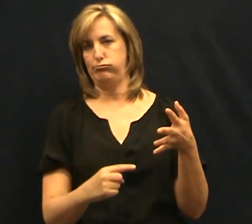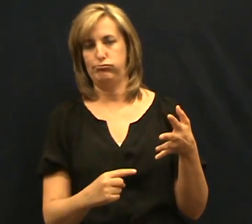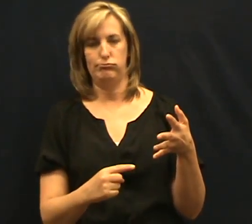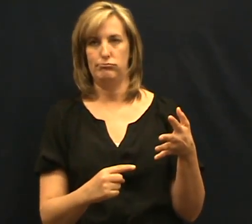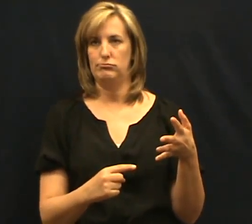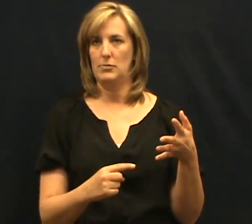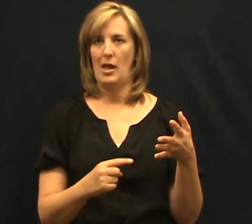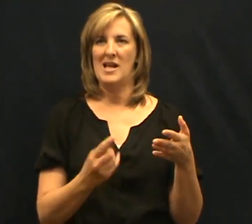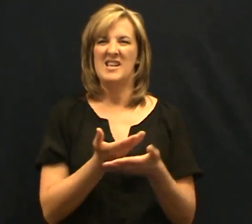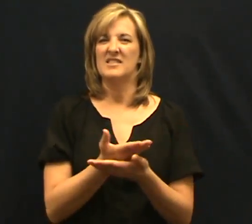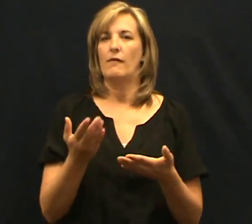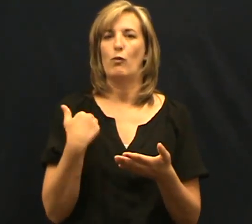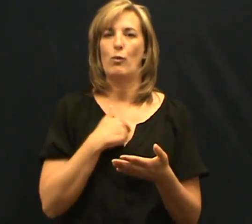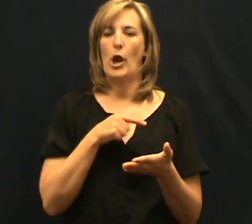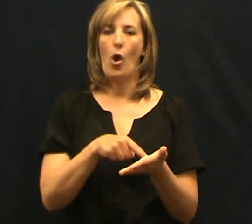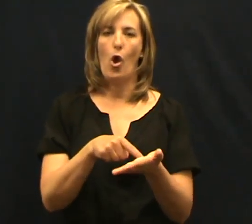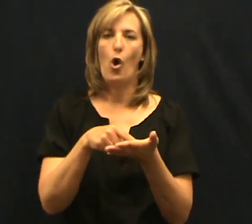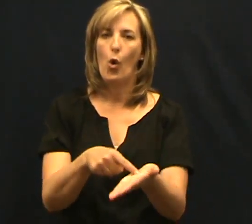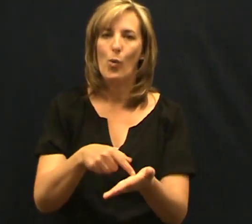owed but not yet paid.